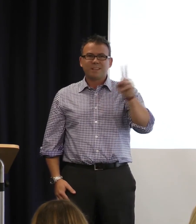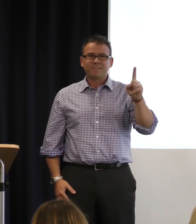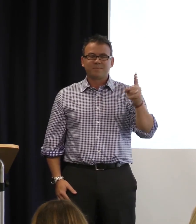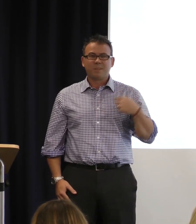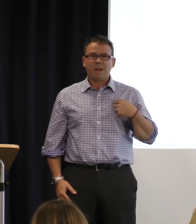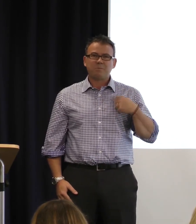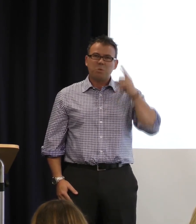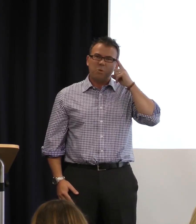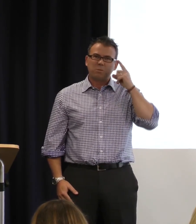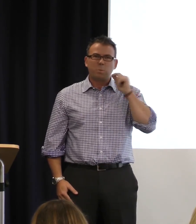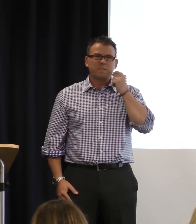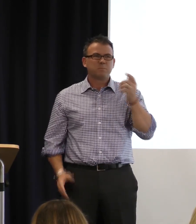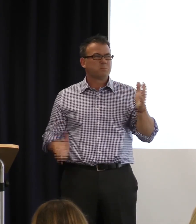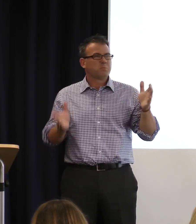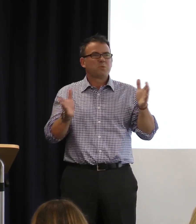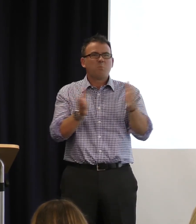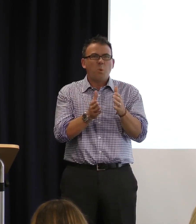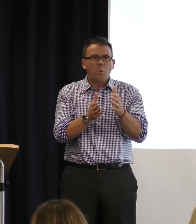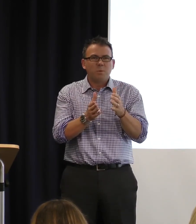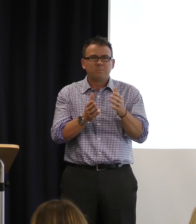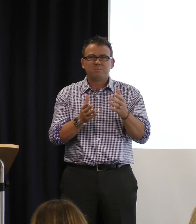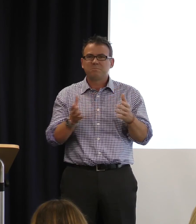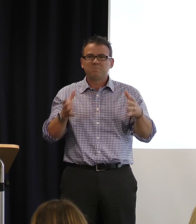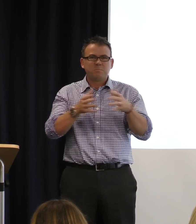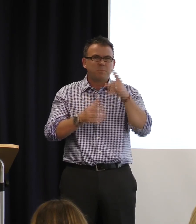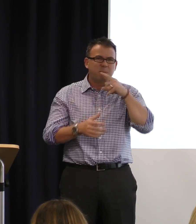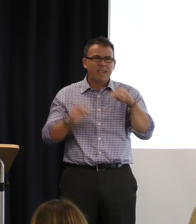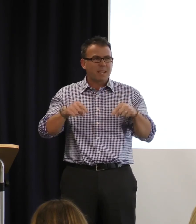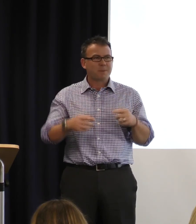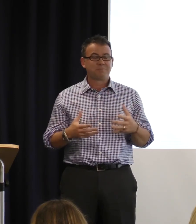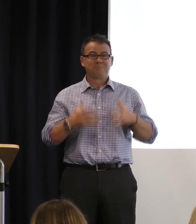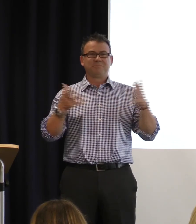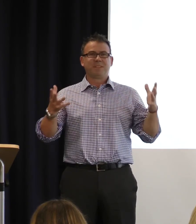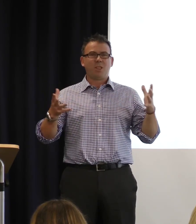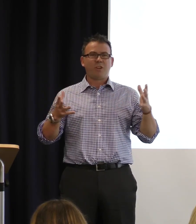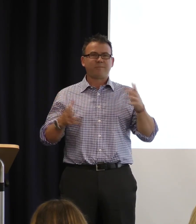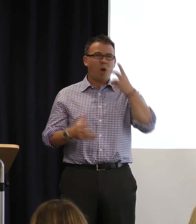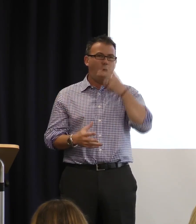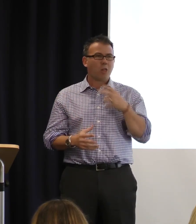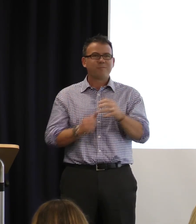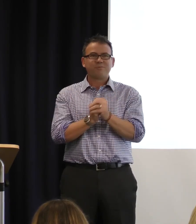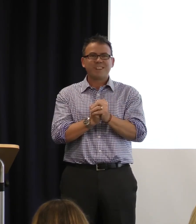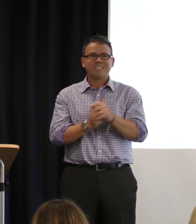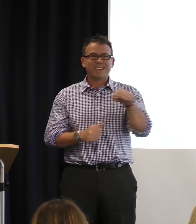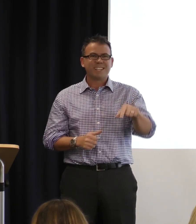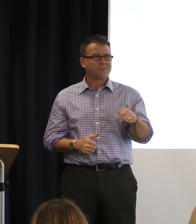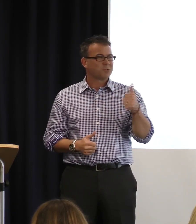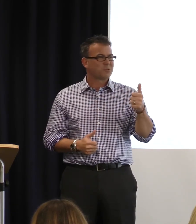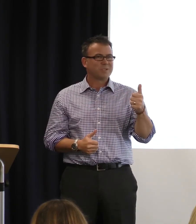Thank you for all coming today. I've seen so many people. I thought it'd be a small event, so a few people come. I'm quite surprised to see so many old friends here